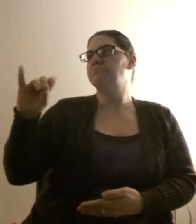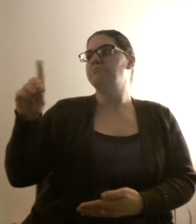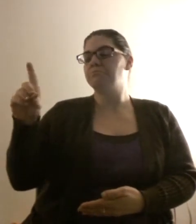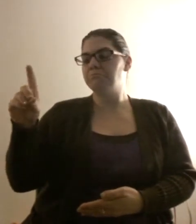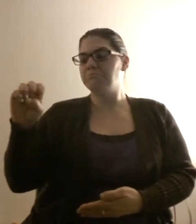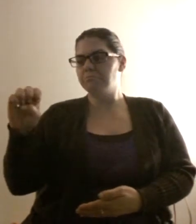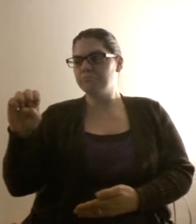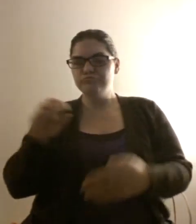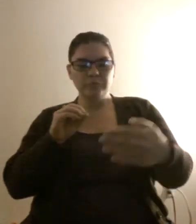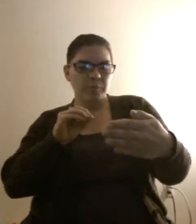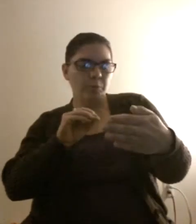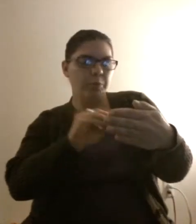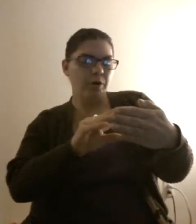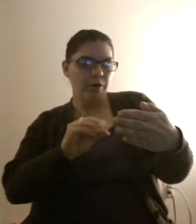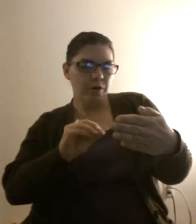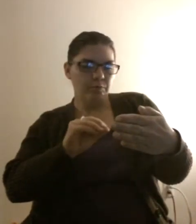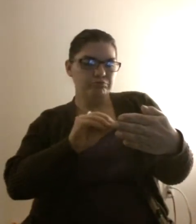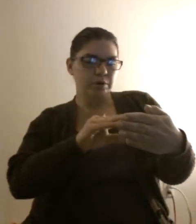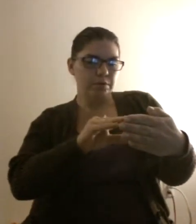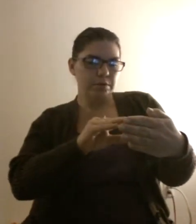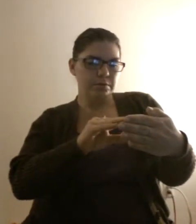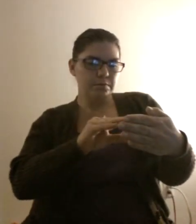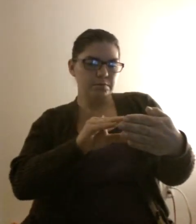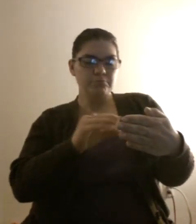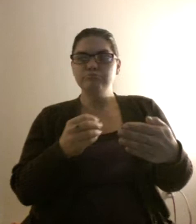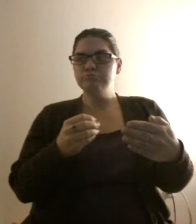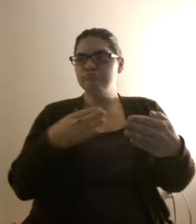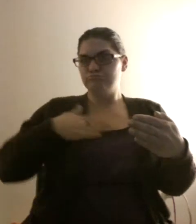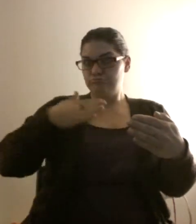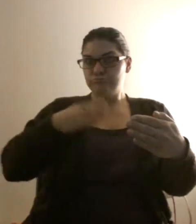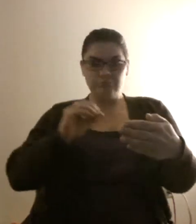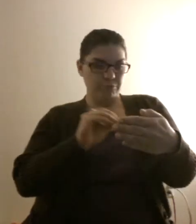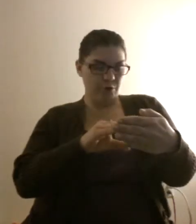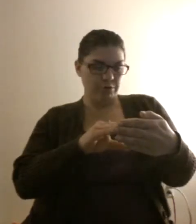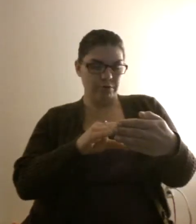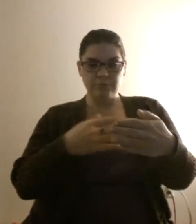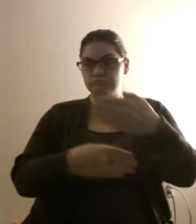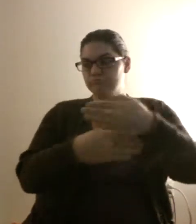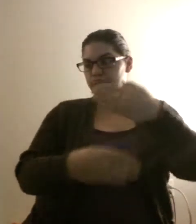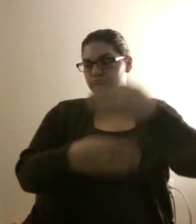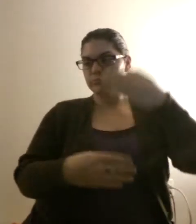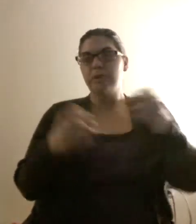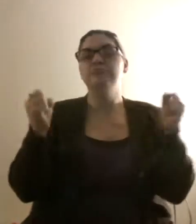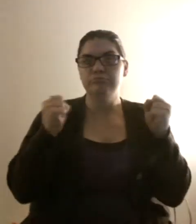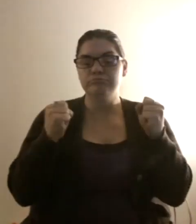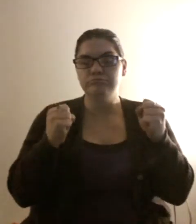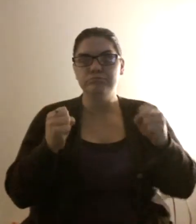hits the window, it cools and collects, and that's condensation. Another one. Rod? Like